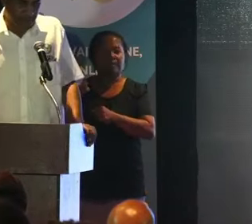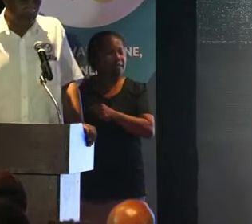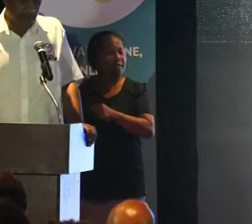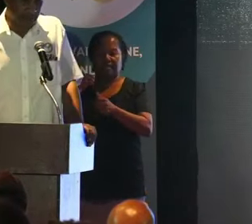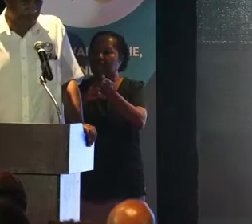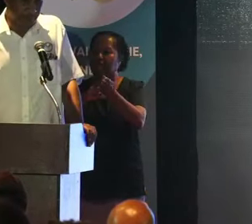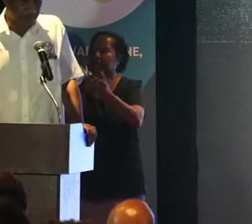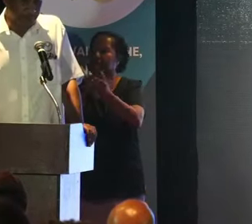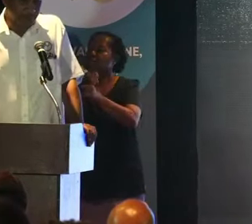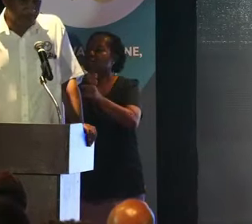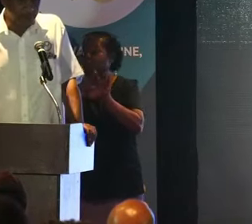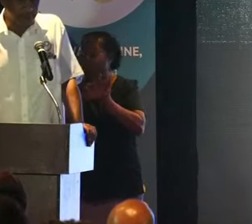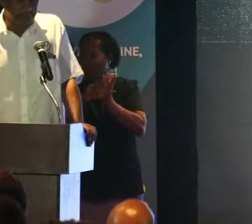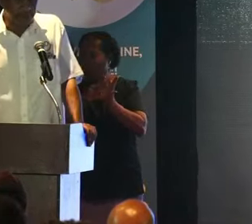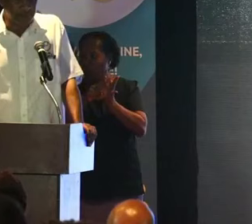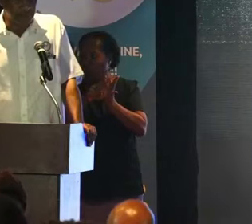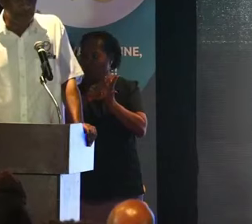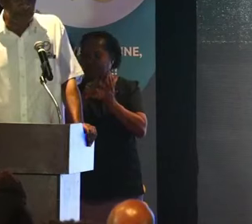organization.